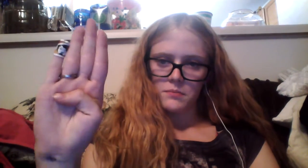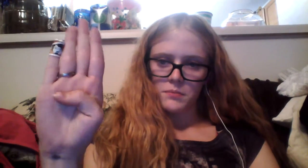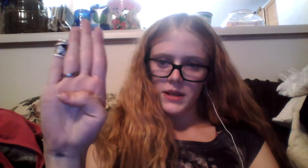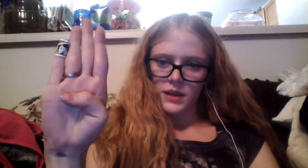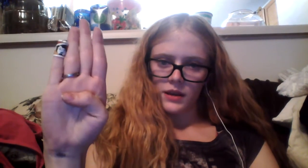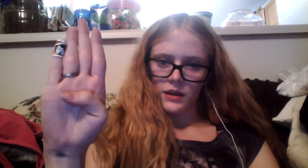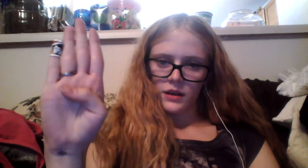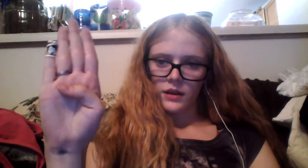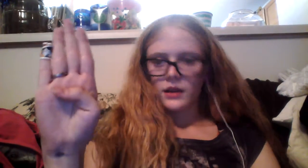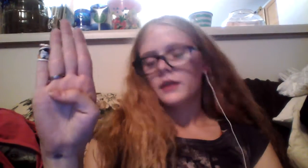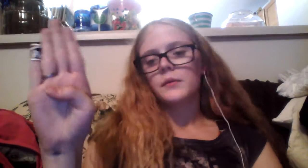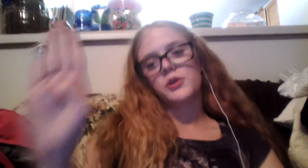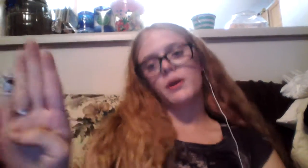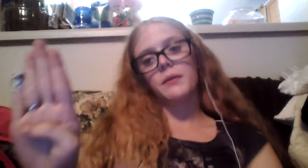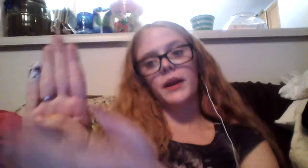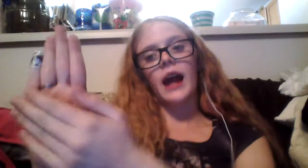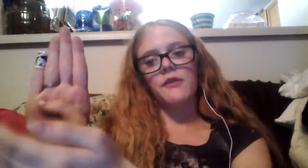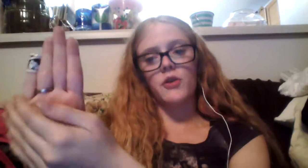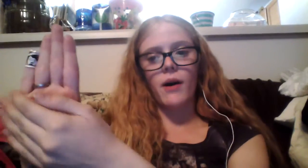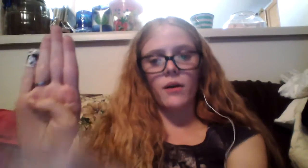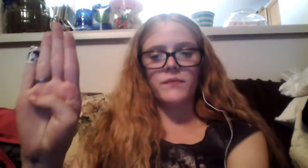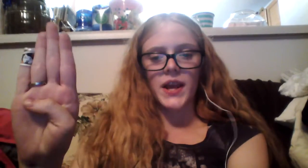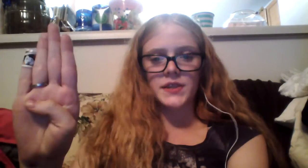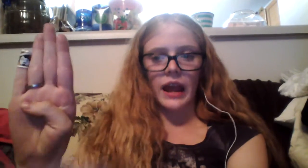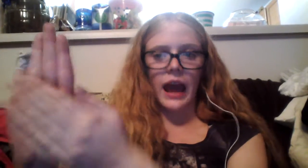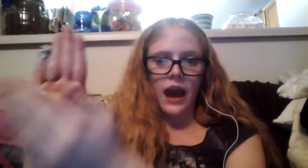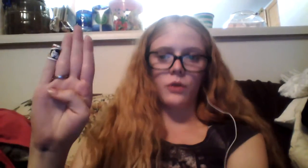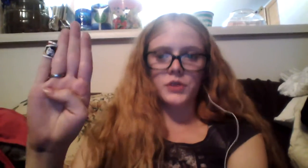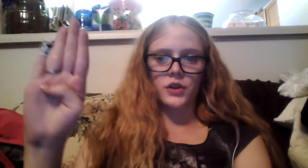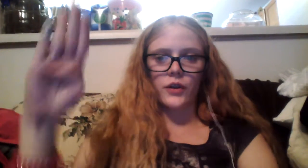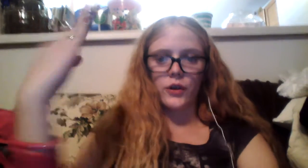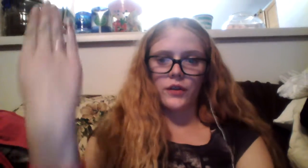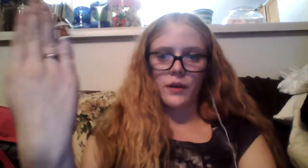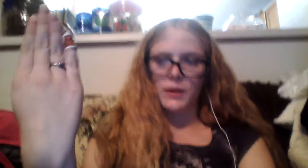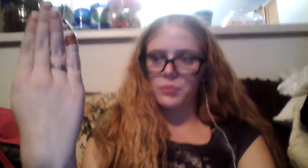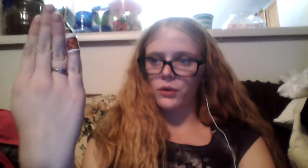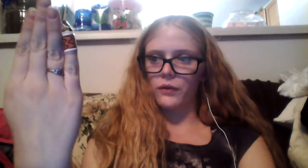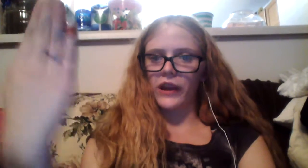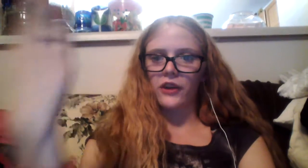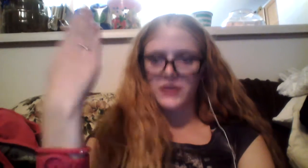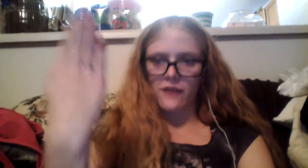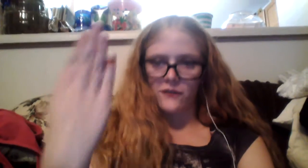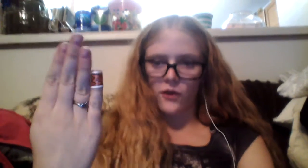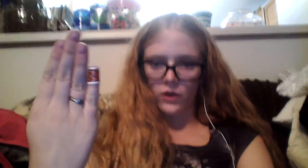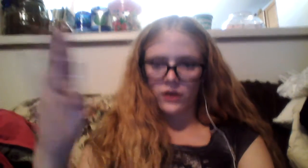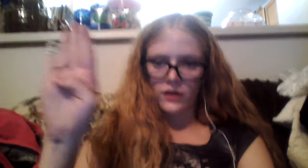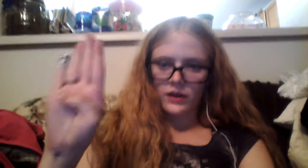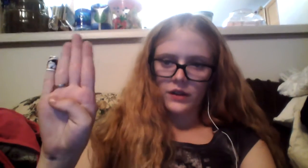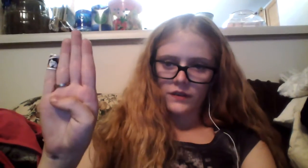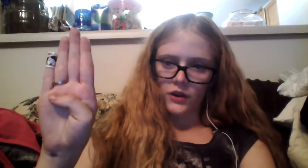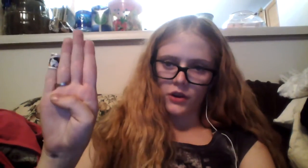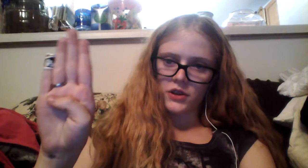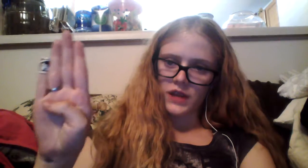B. So you want to have your palm facing out so the people don't think you're saying four. You know you're saying